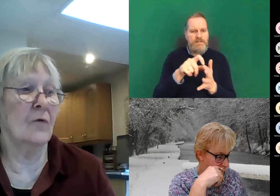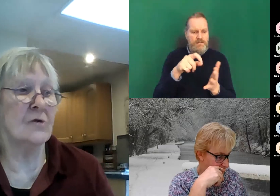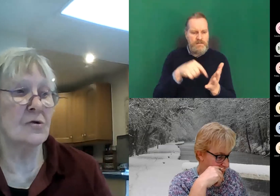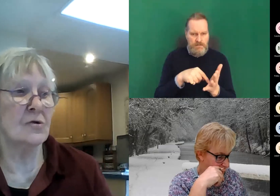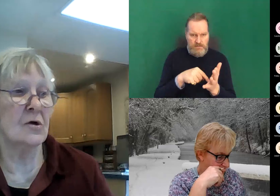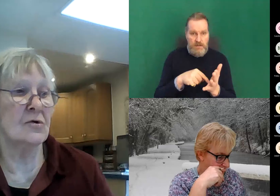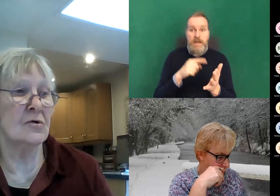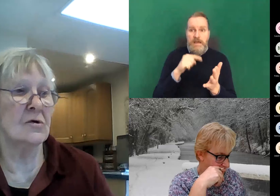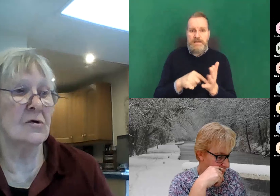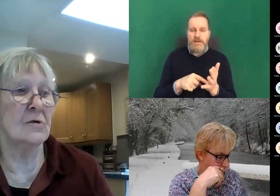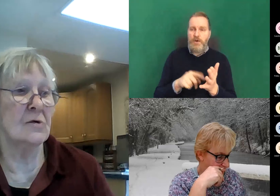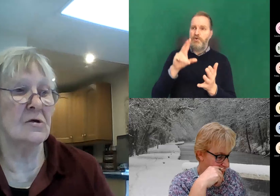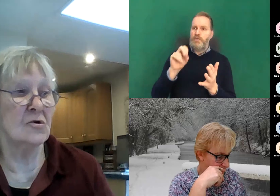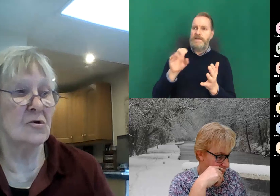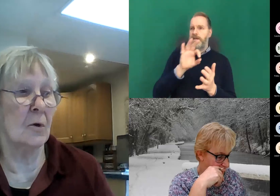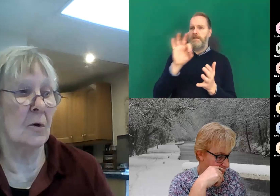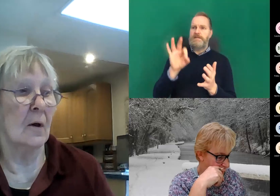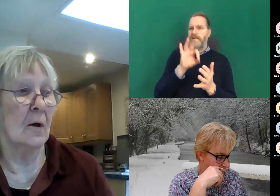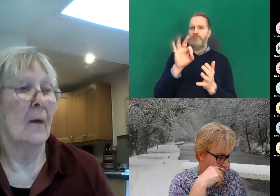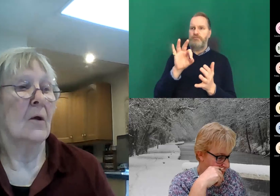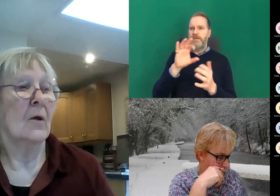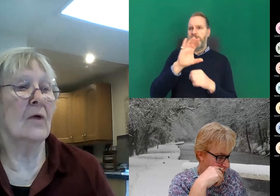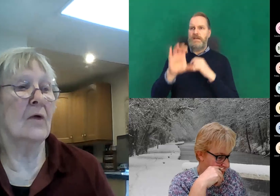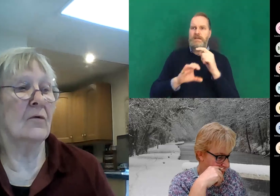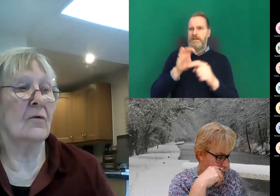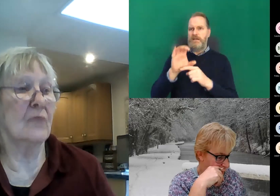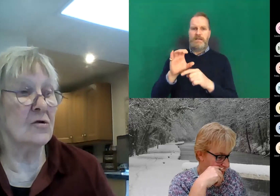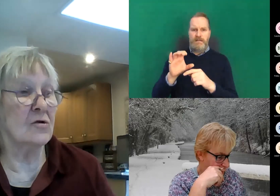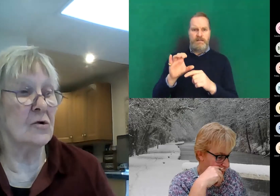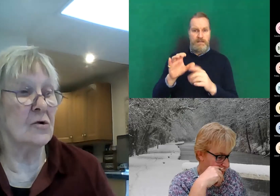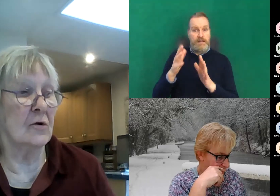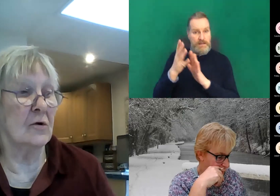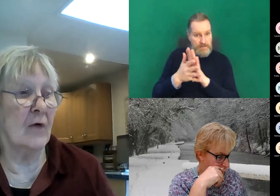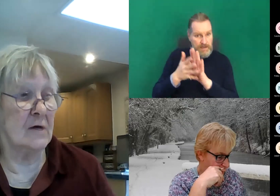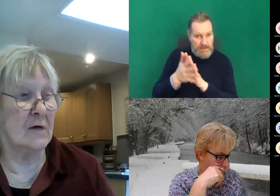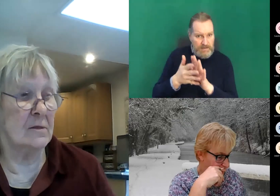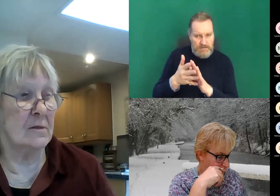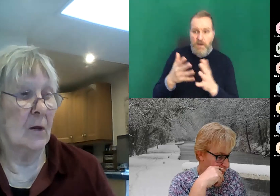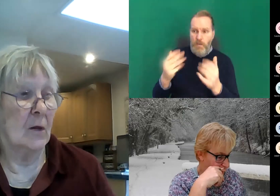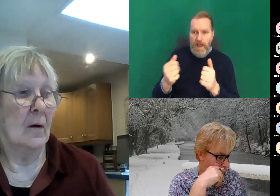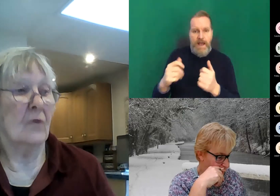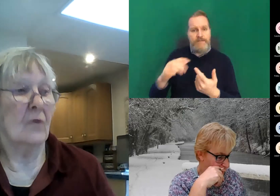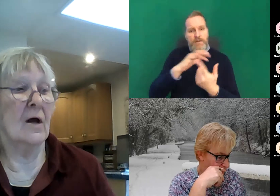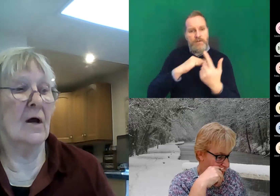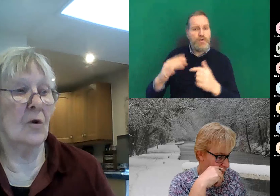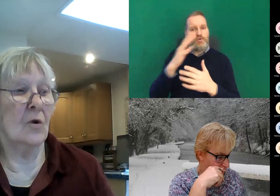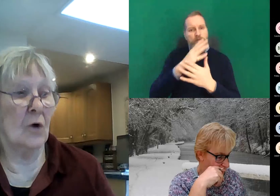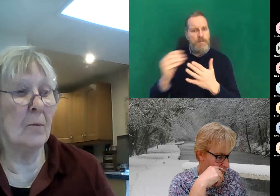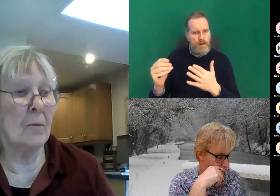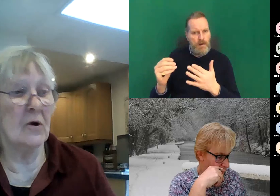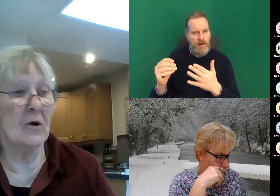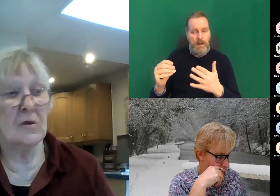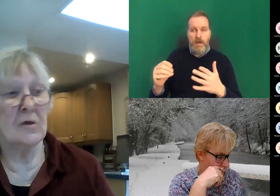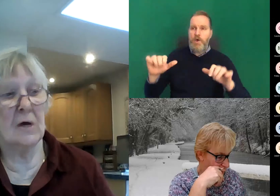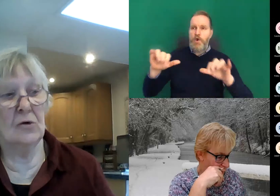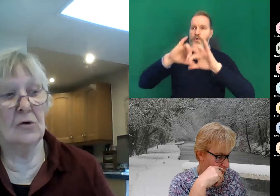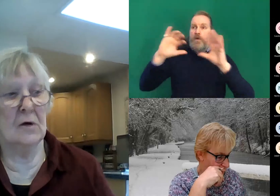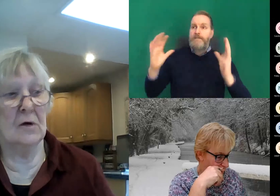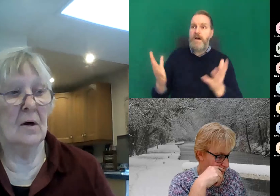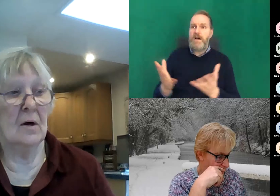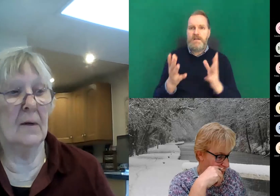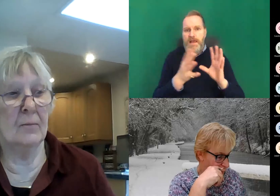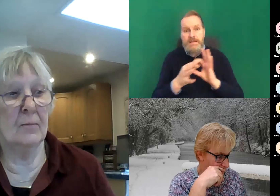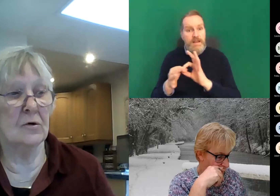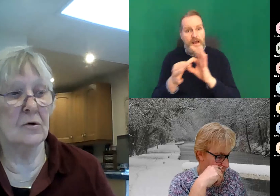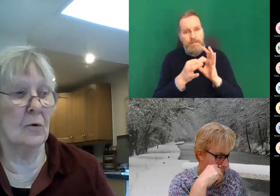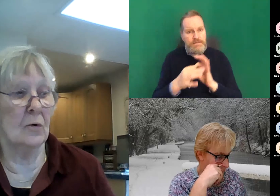would offer social solutions using the social model, reintroduce universalism, create co-partnerships and